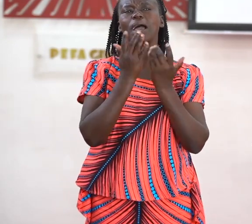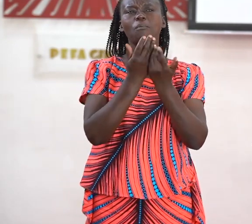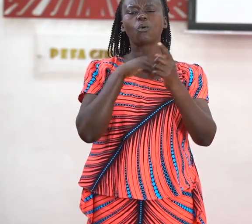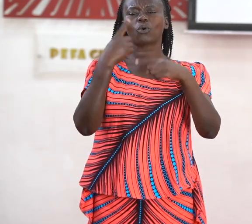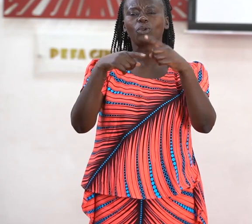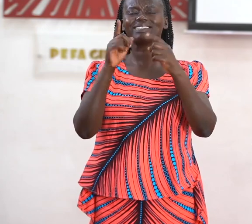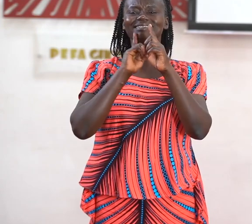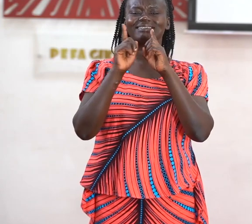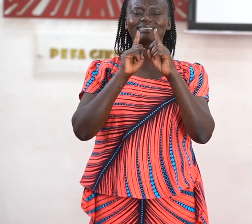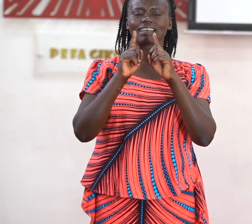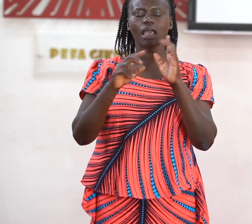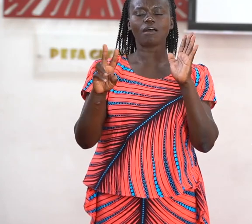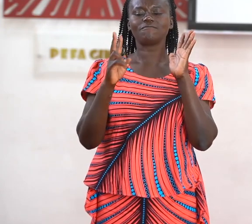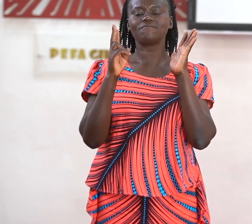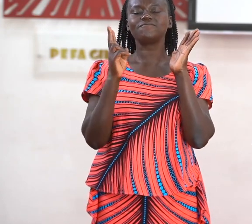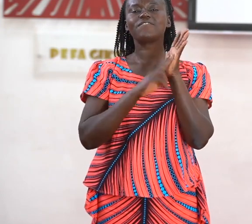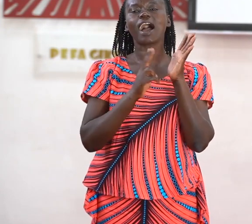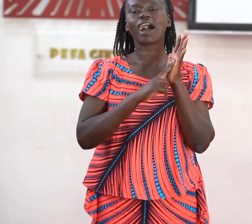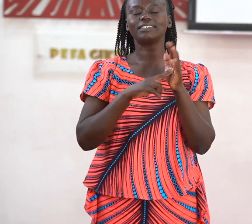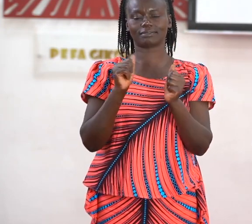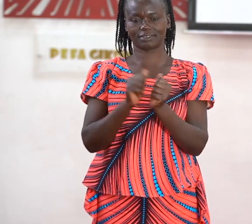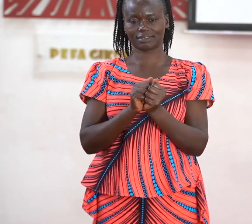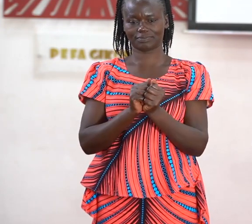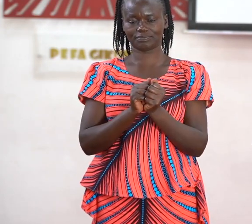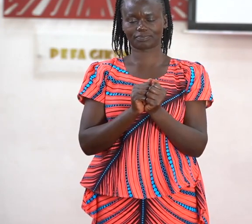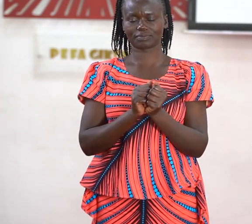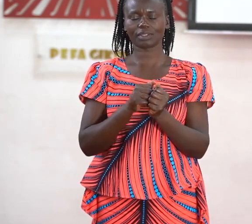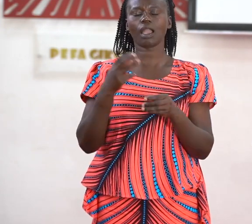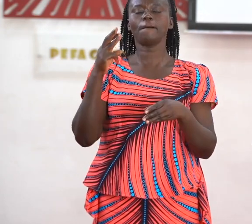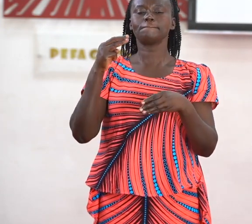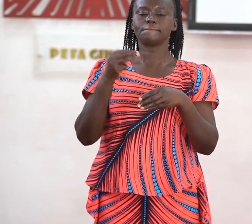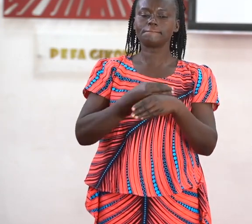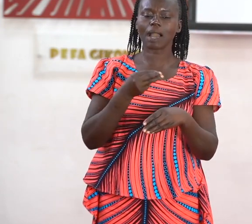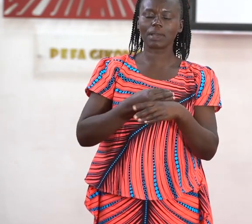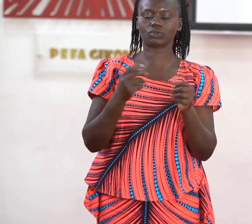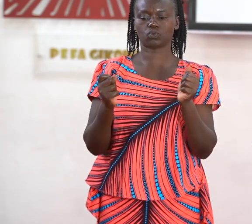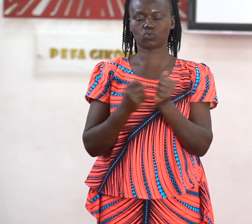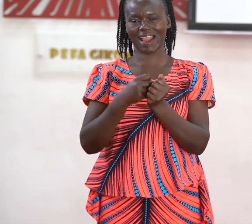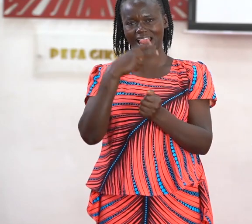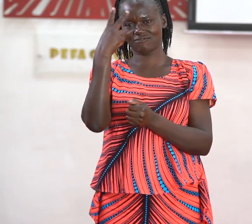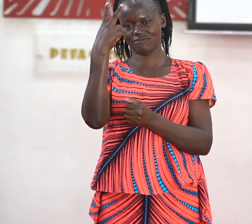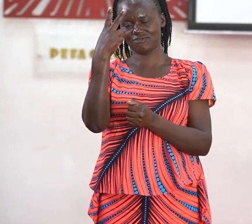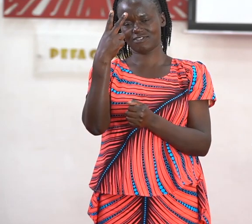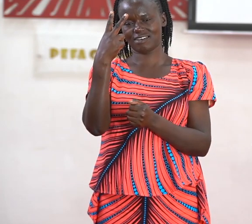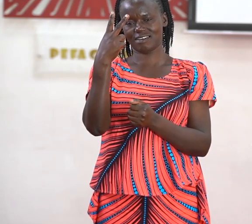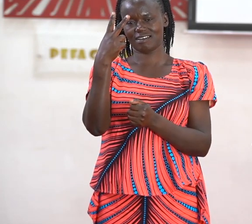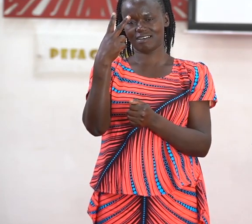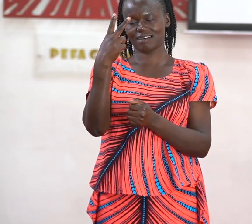say in verse number 10 of that Matthew chapter 12